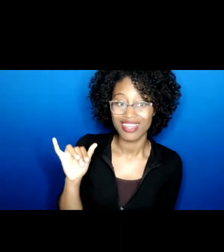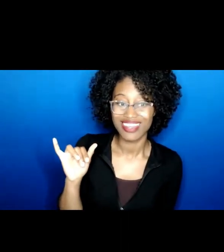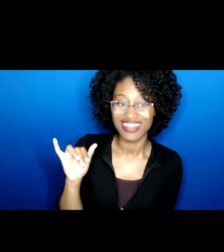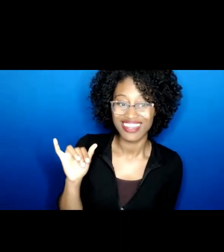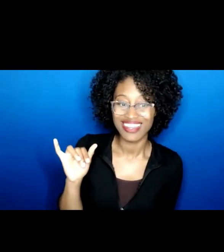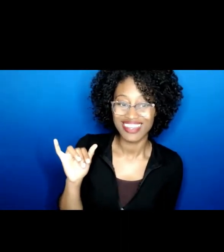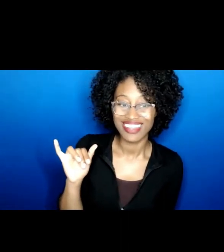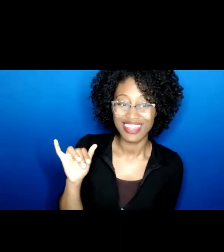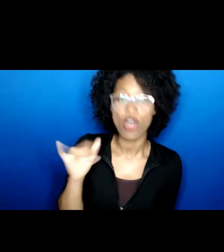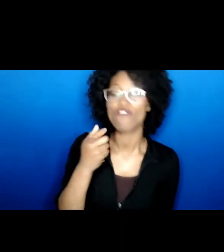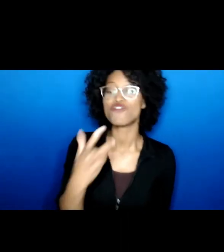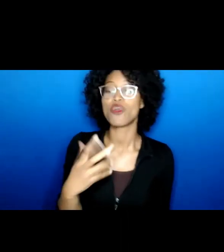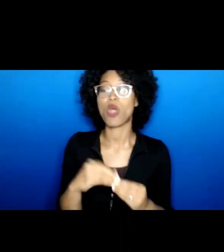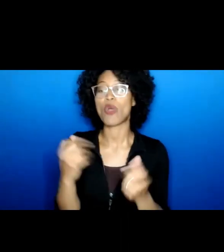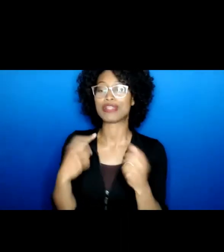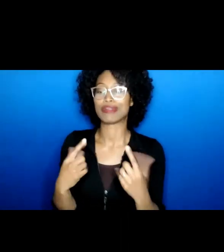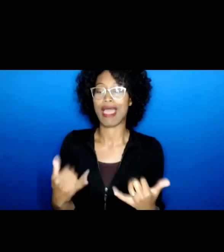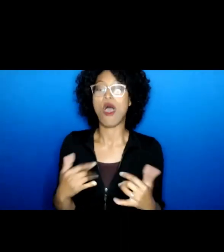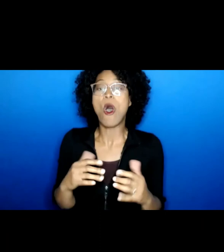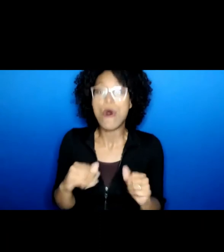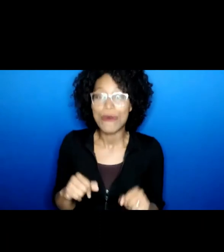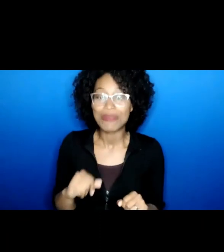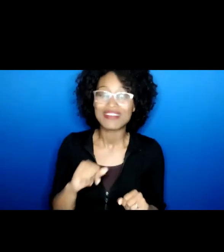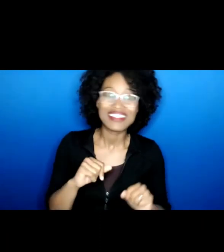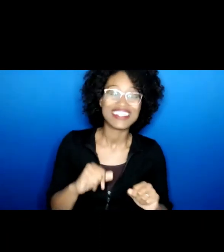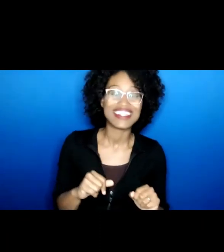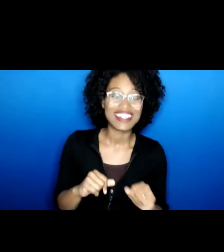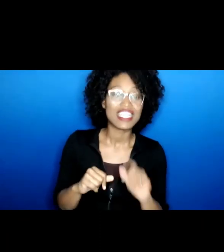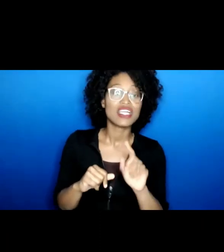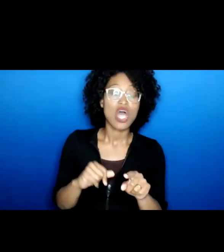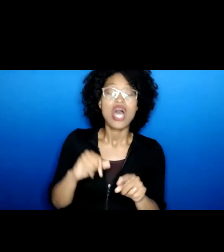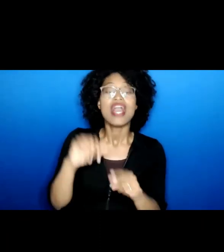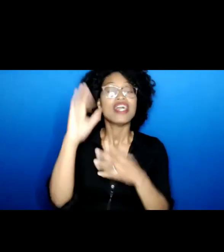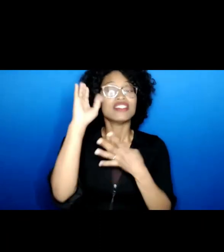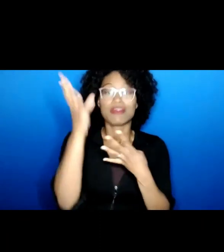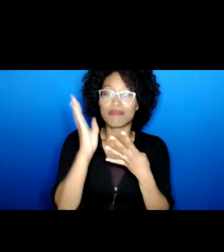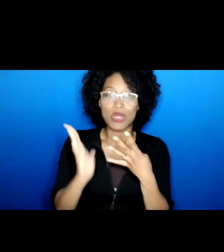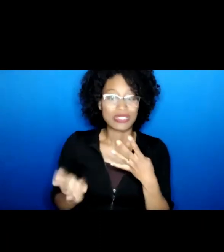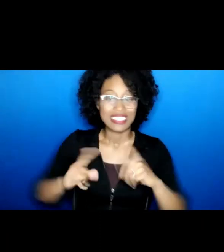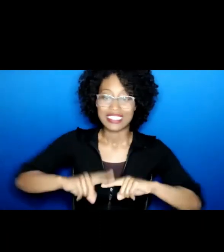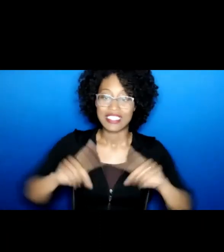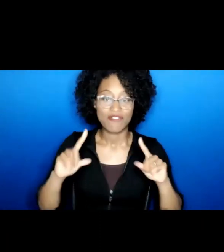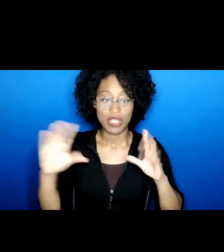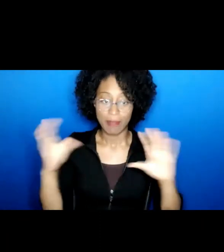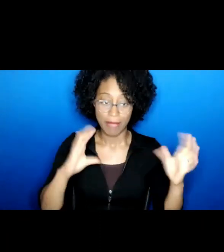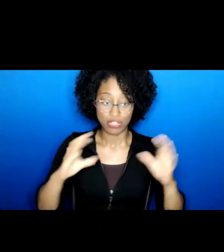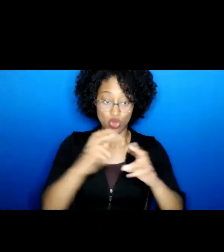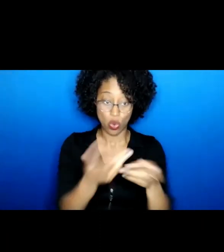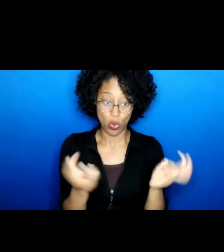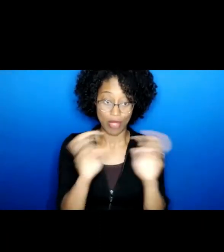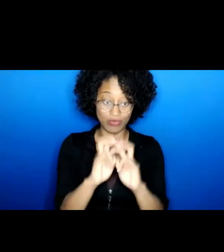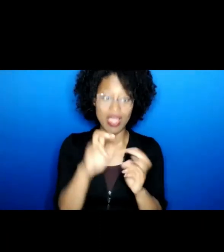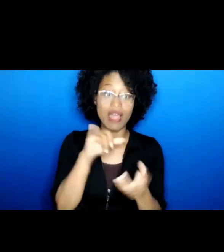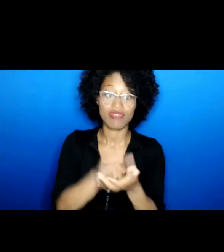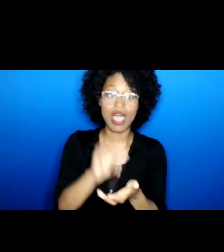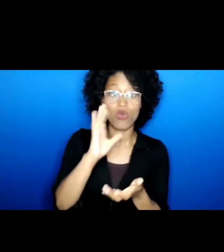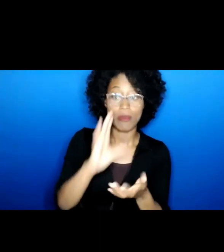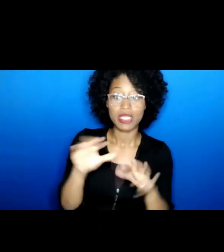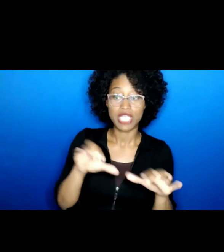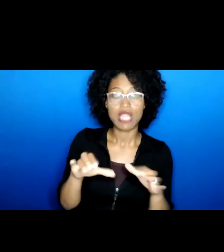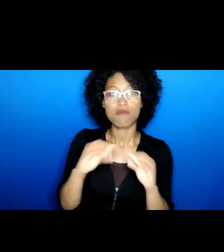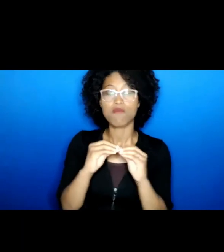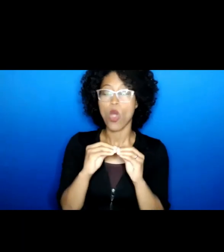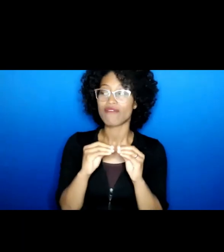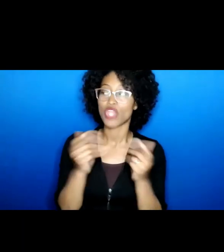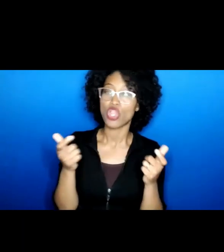And a few more questions are coming in. So a symposium will not operate the same way that a round table would. That's going to be done in the